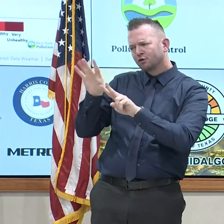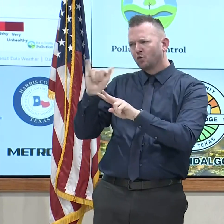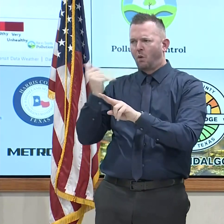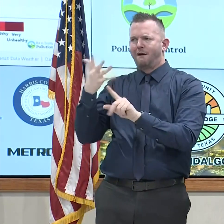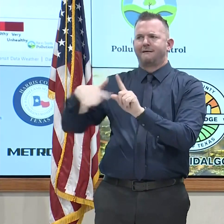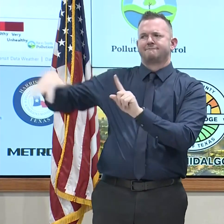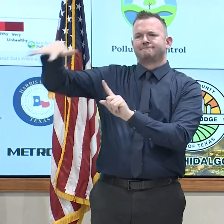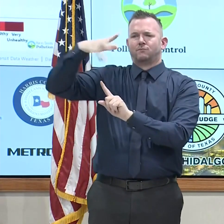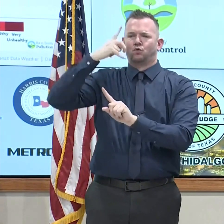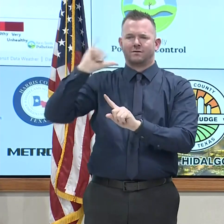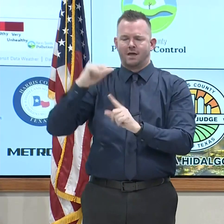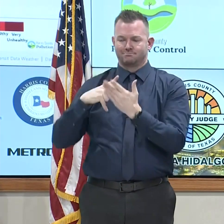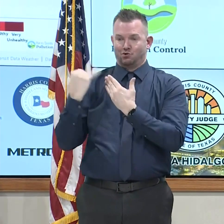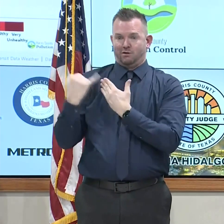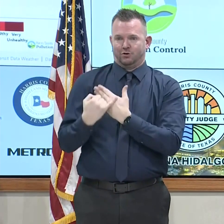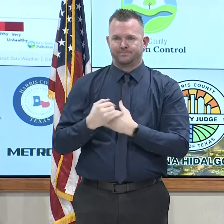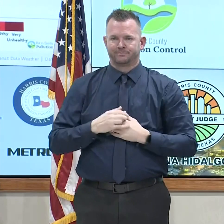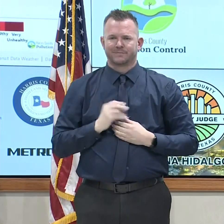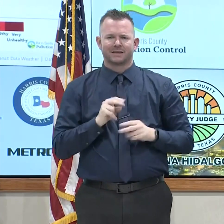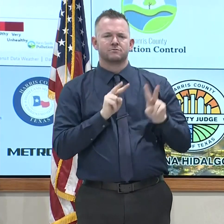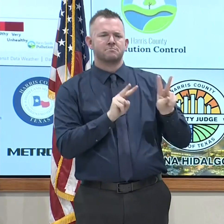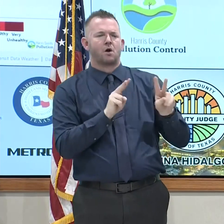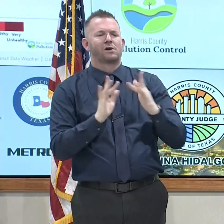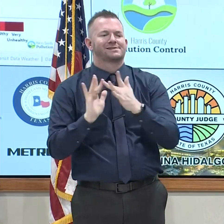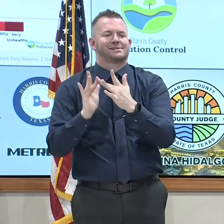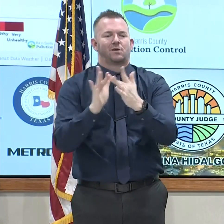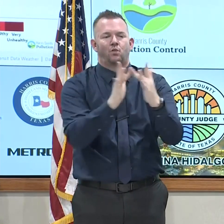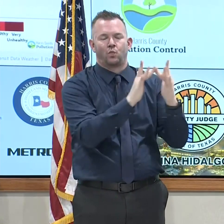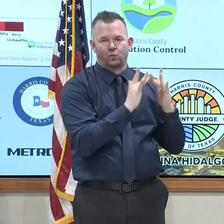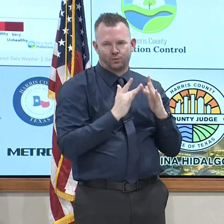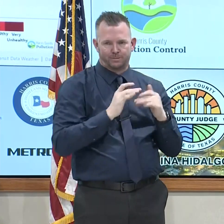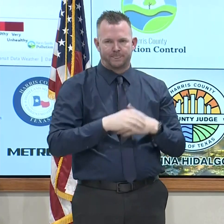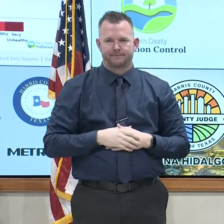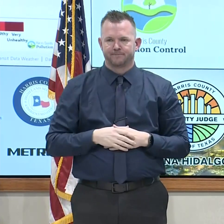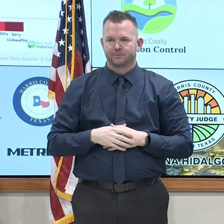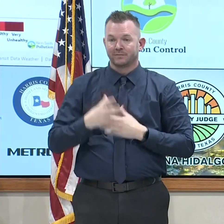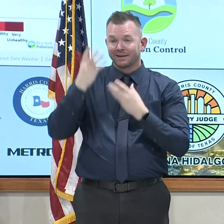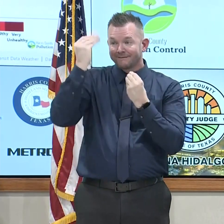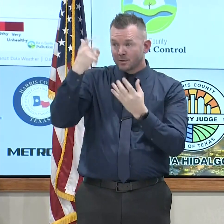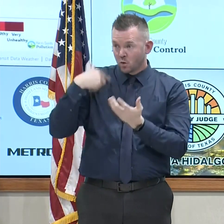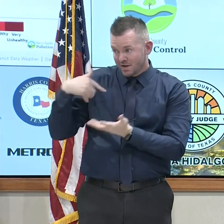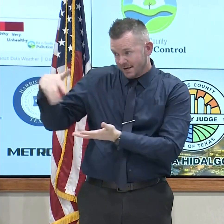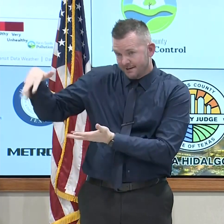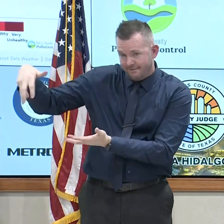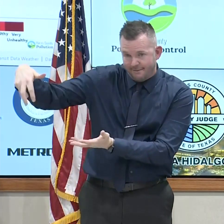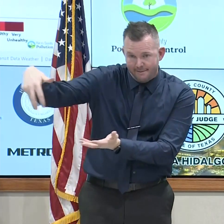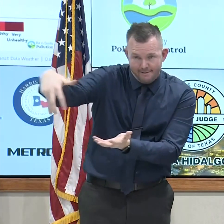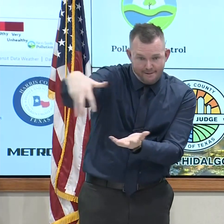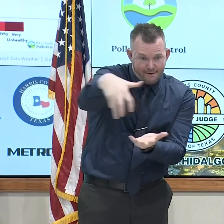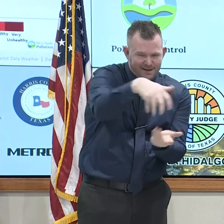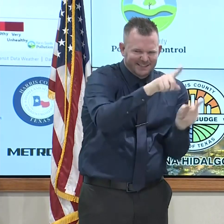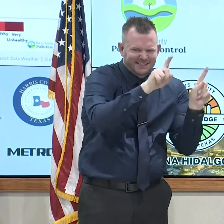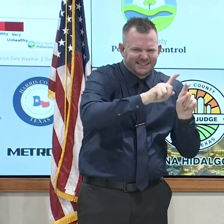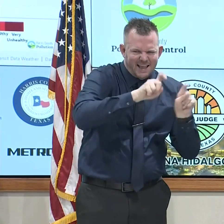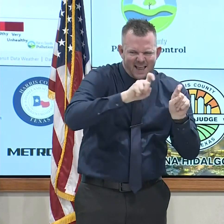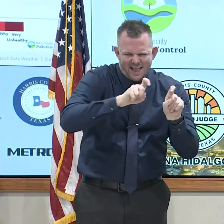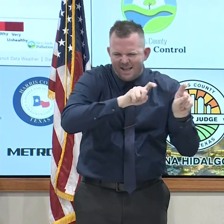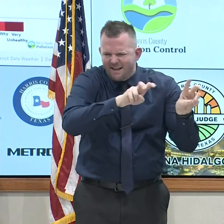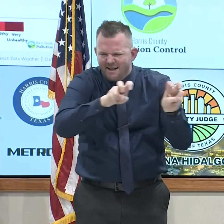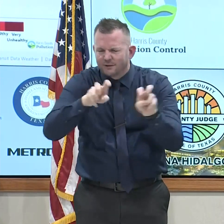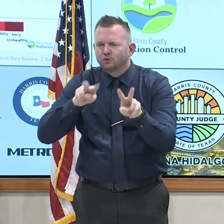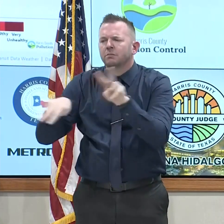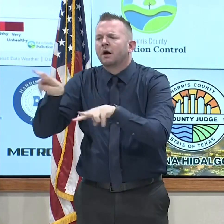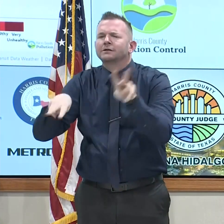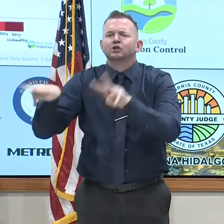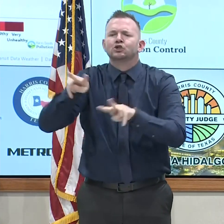Monitoring Network. The information gathered from these air monitors will provide communities with information that will empower them with